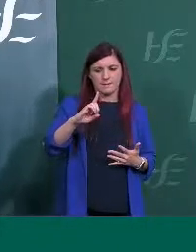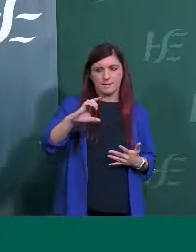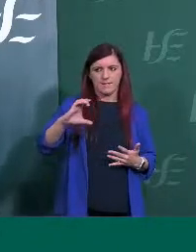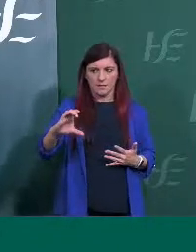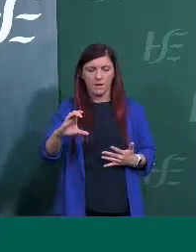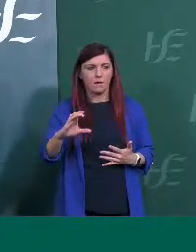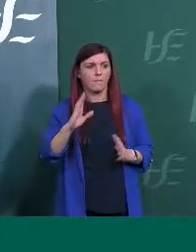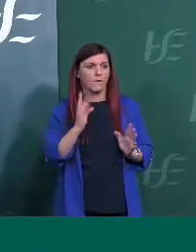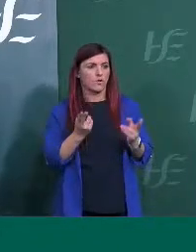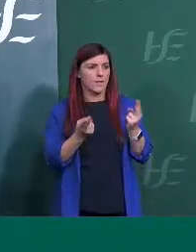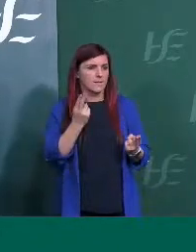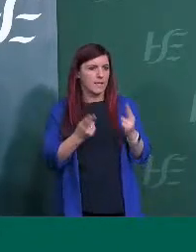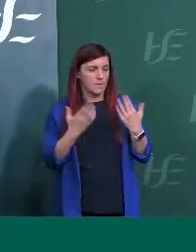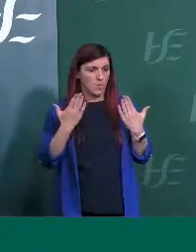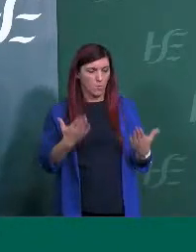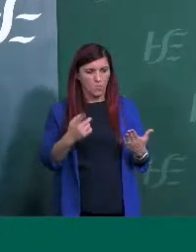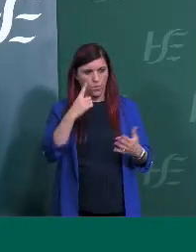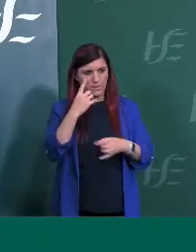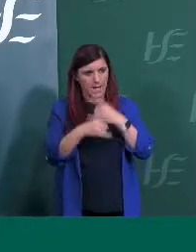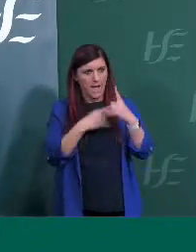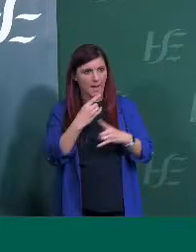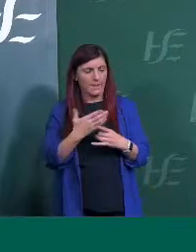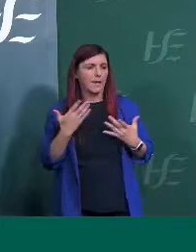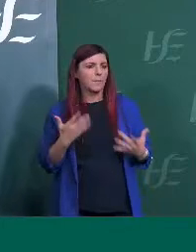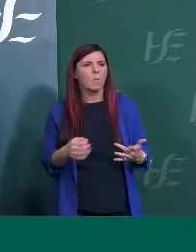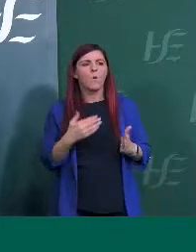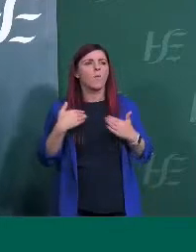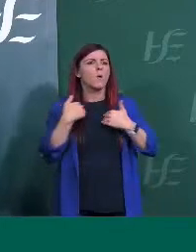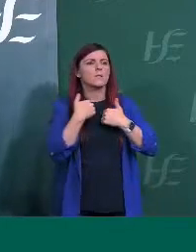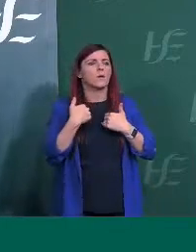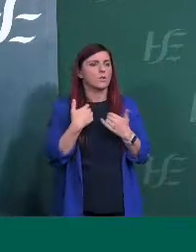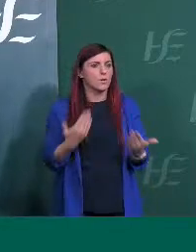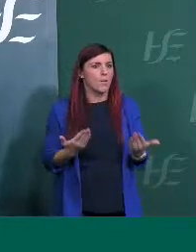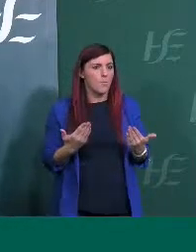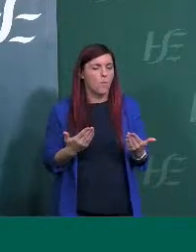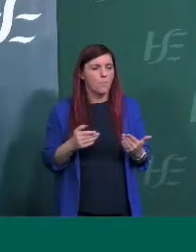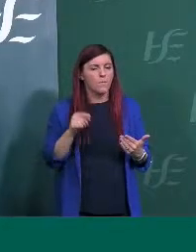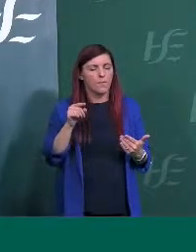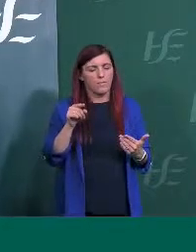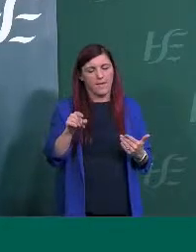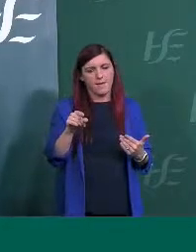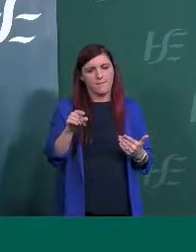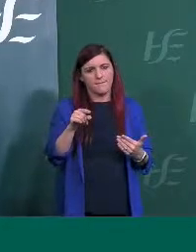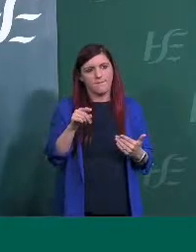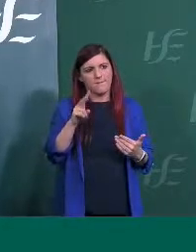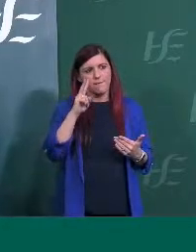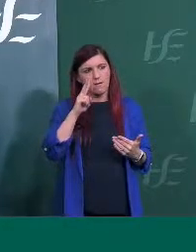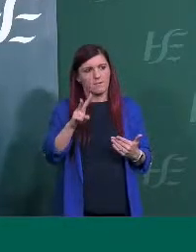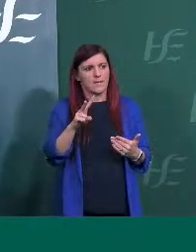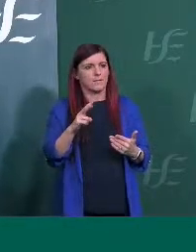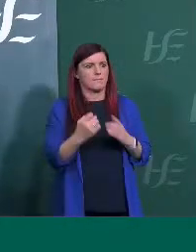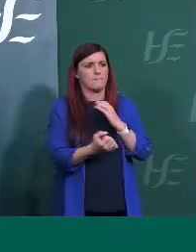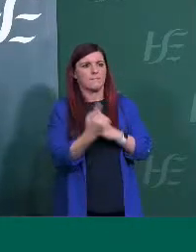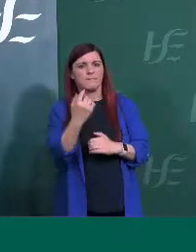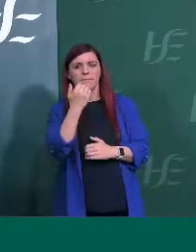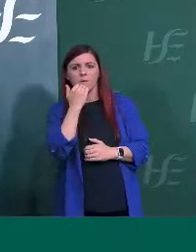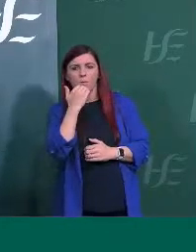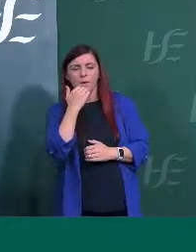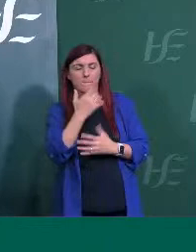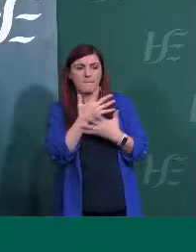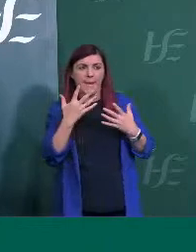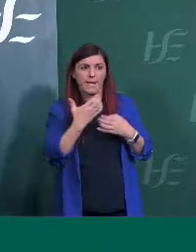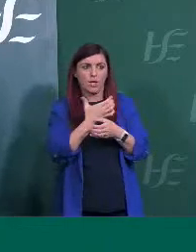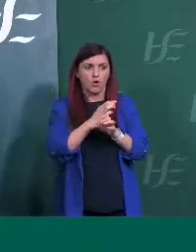an assessment of the current state of concern in Europe, and they're looking at 14-day incidence rates, many countries going